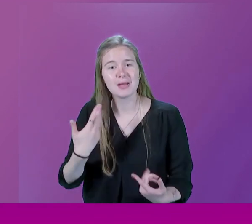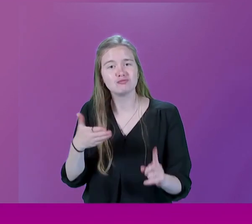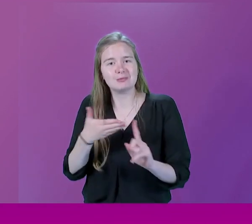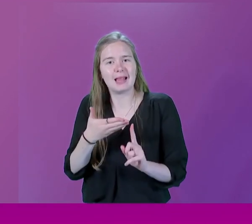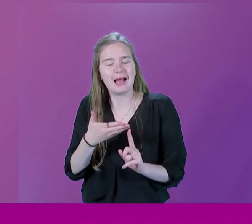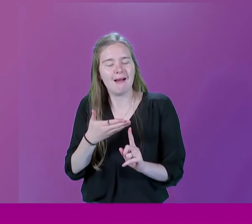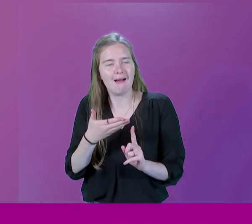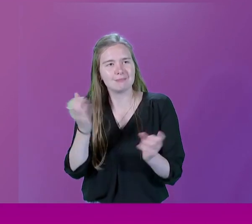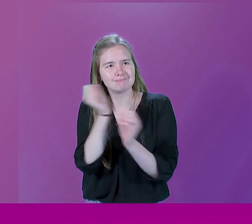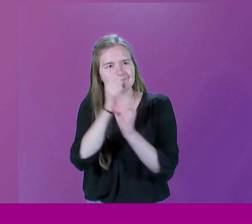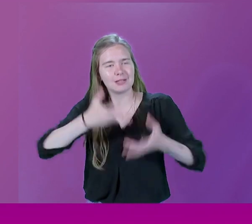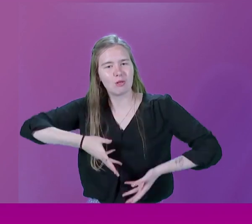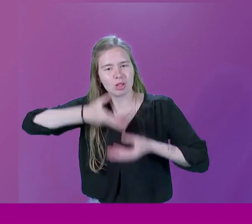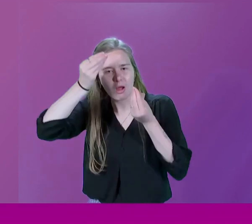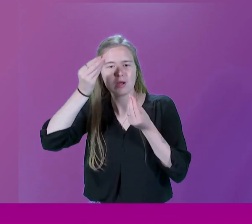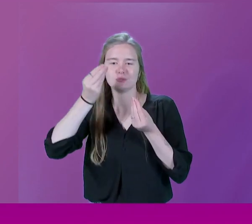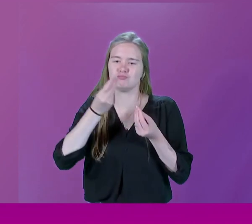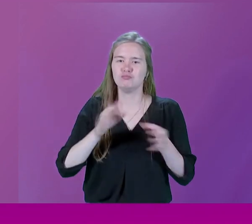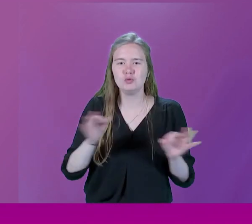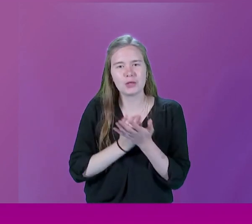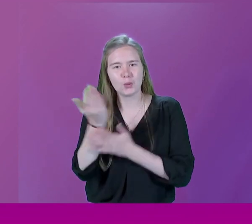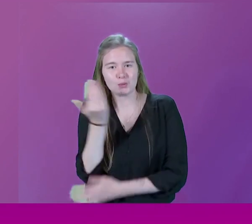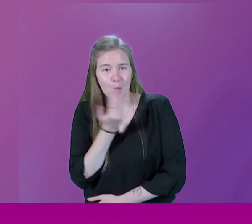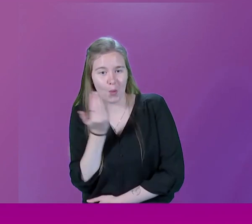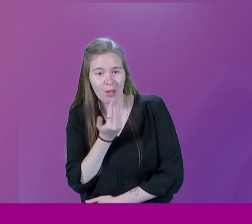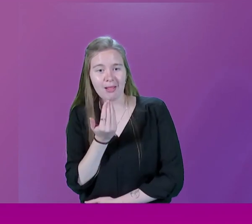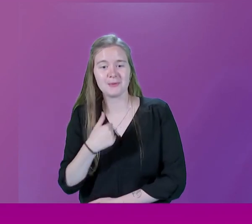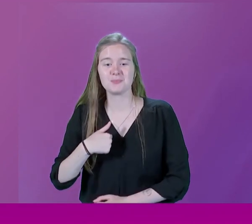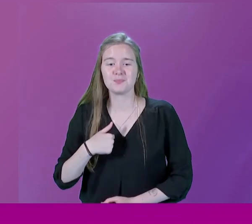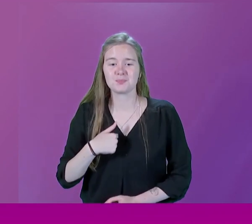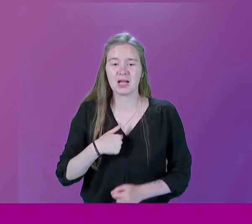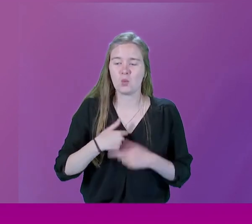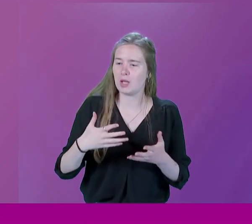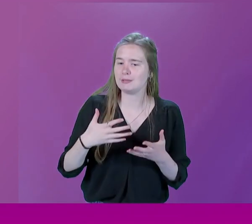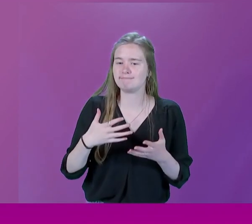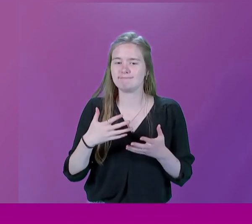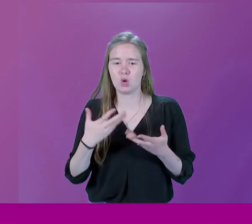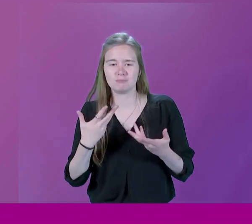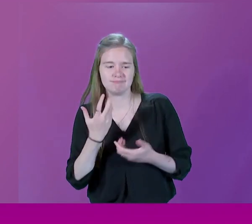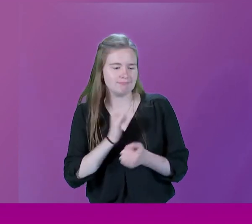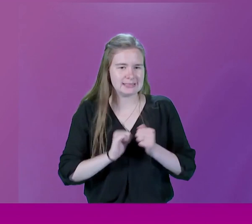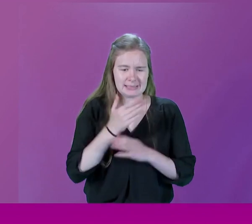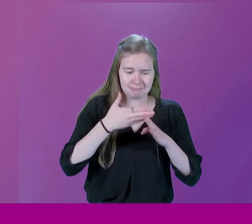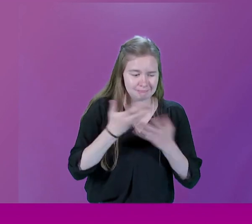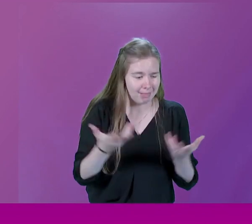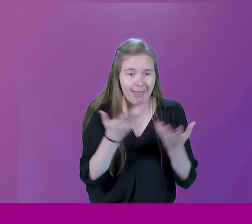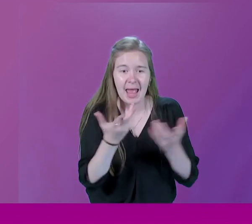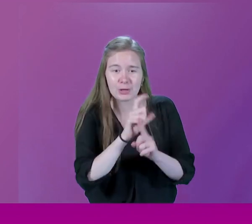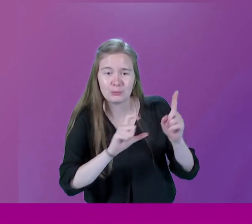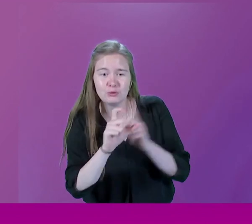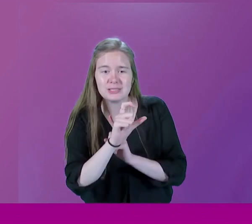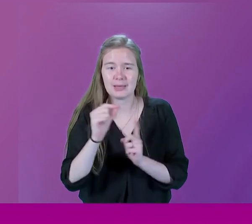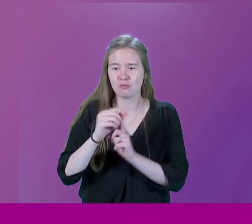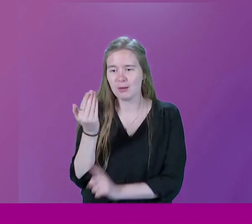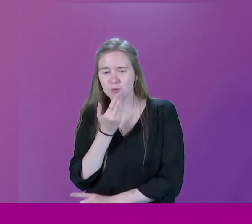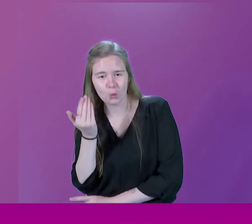realised in learning music at school, because we were just, you know, busy playing in the community and primary schools